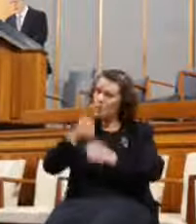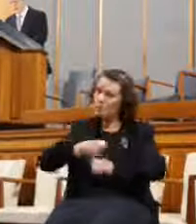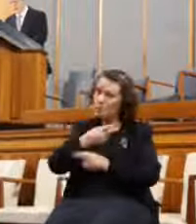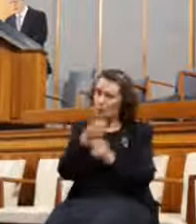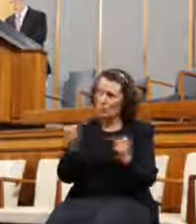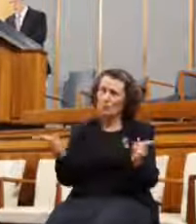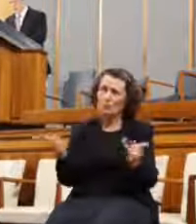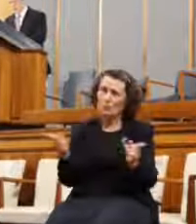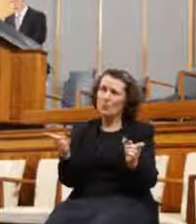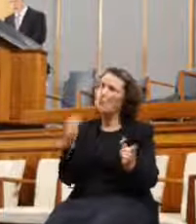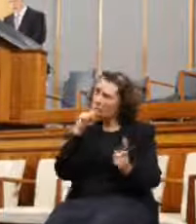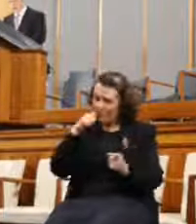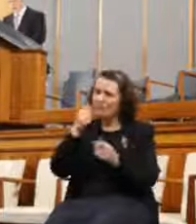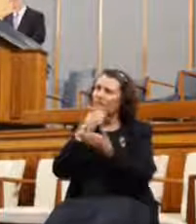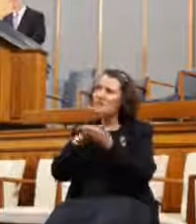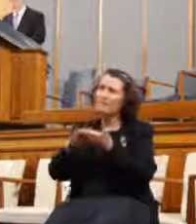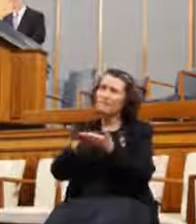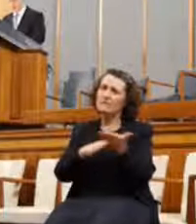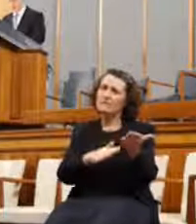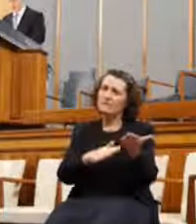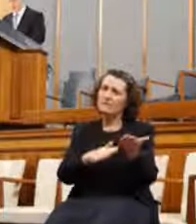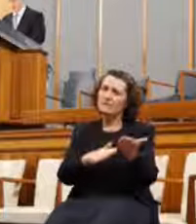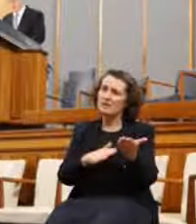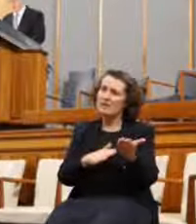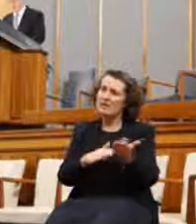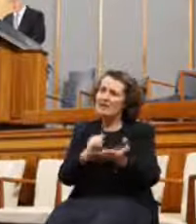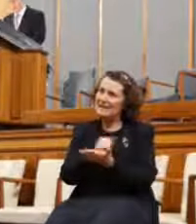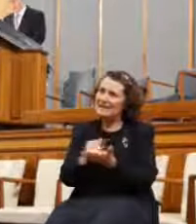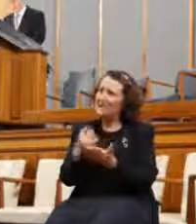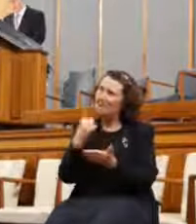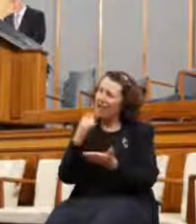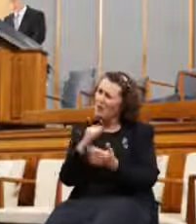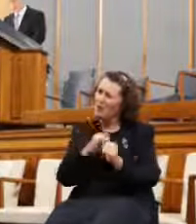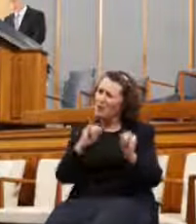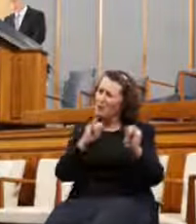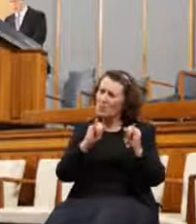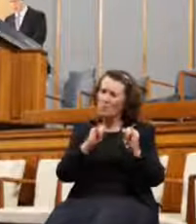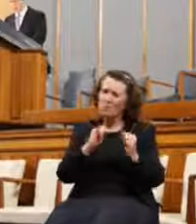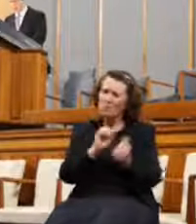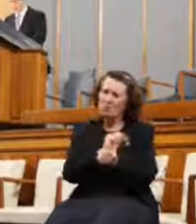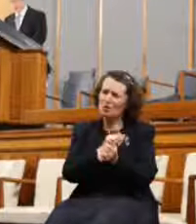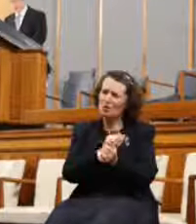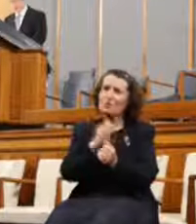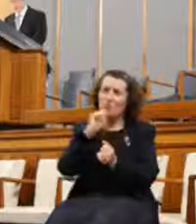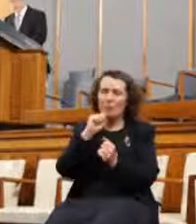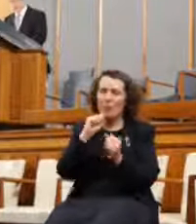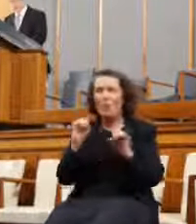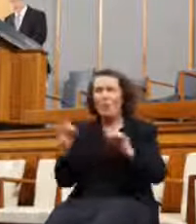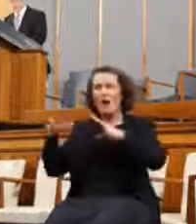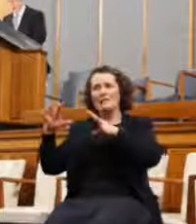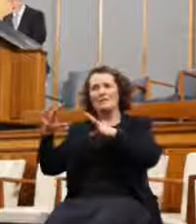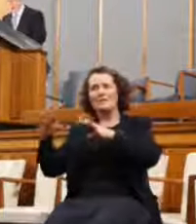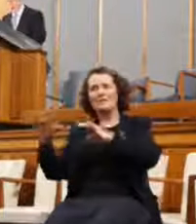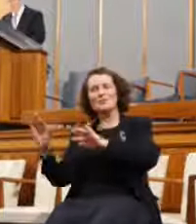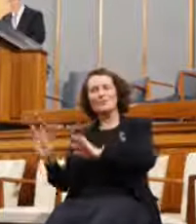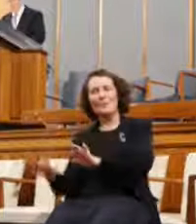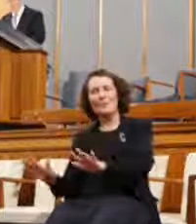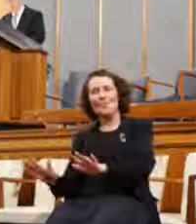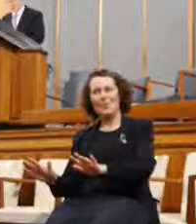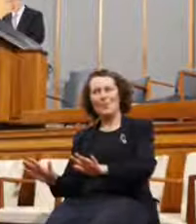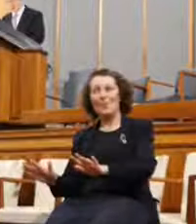you. Though your sins be as scarlet, they shall be as white as snow. Though they be